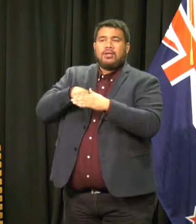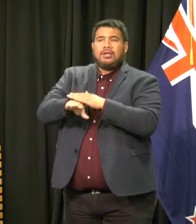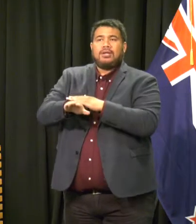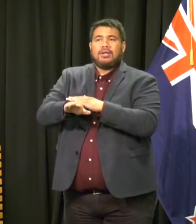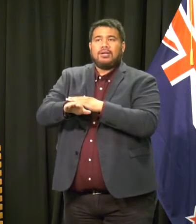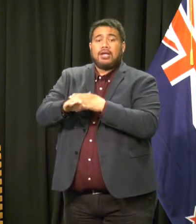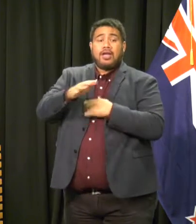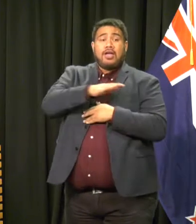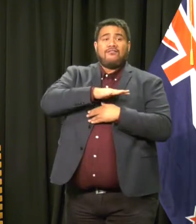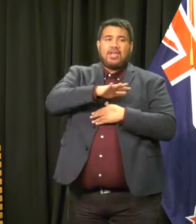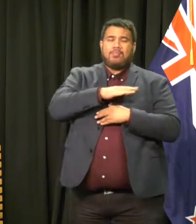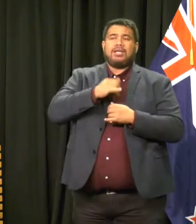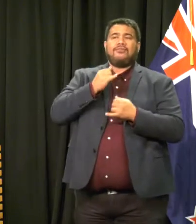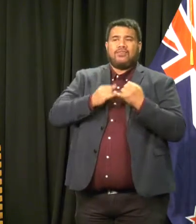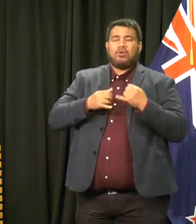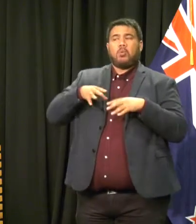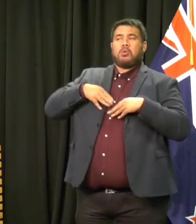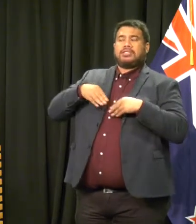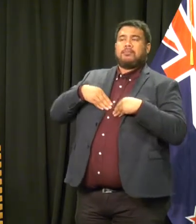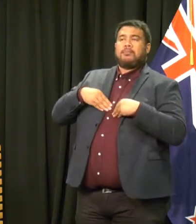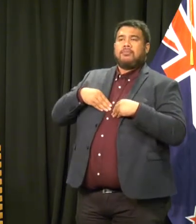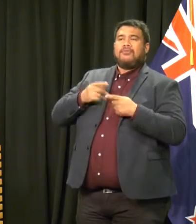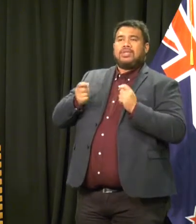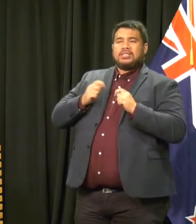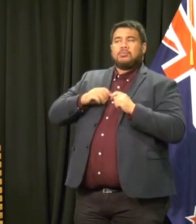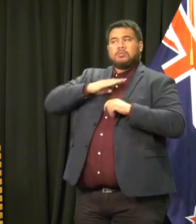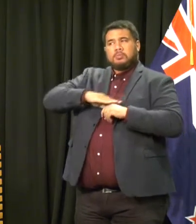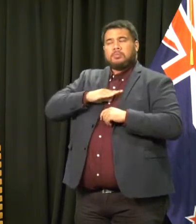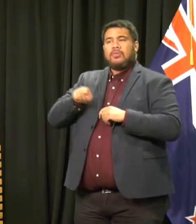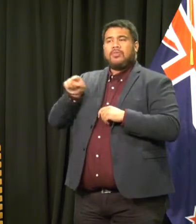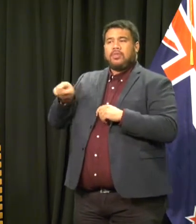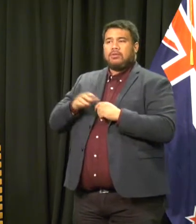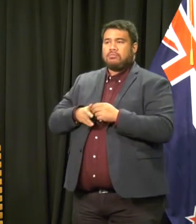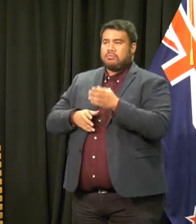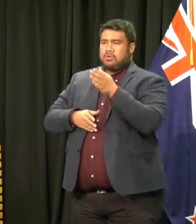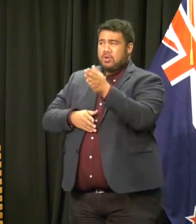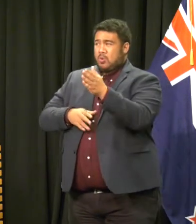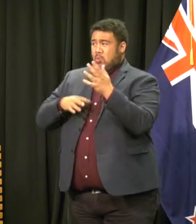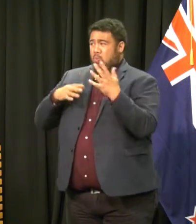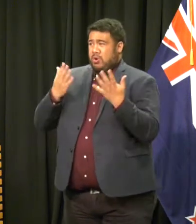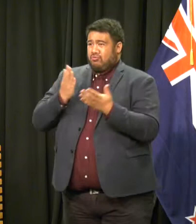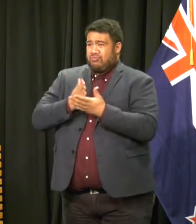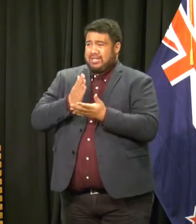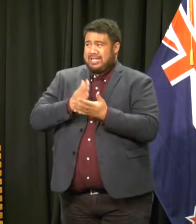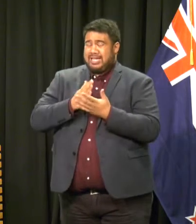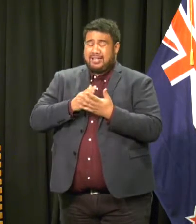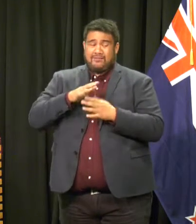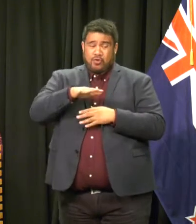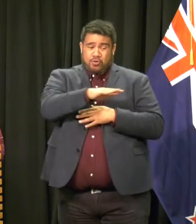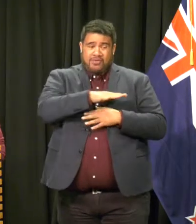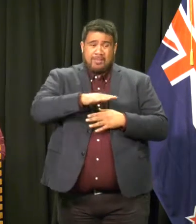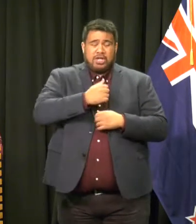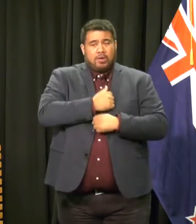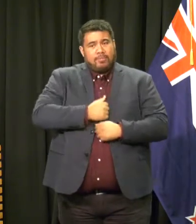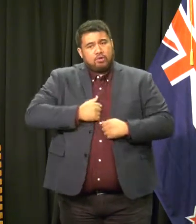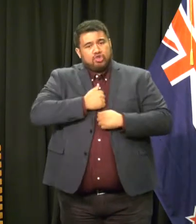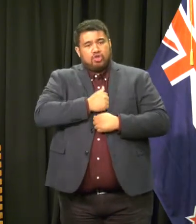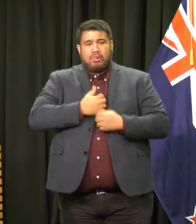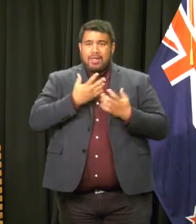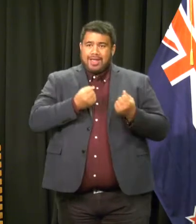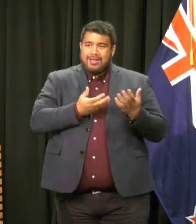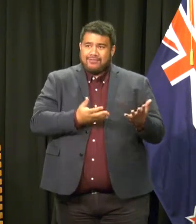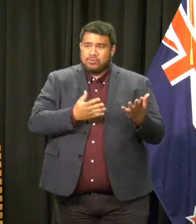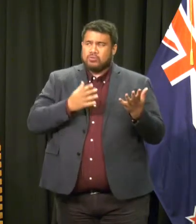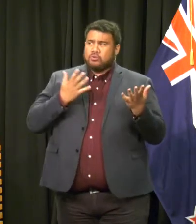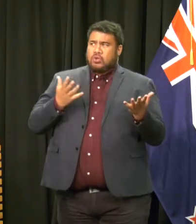flexible about that. I'm concerned though about raising expectations given it's such an emotive issue for the families. The families, the